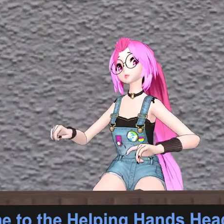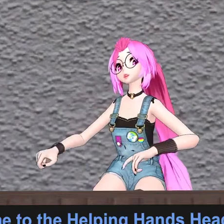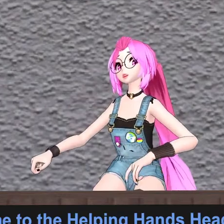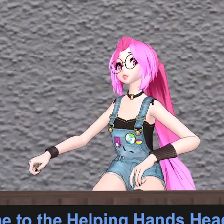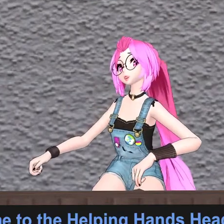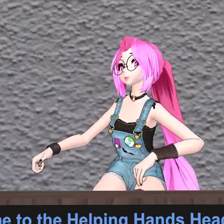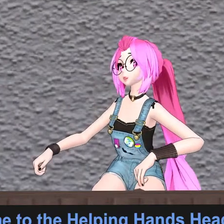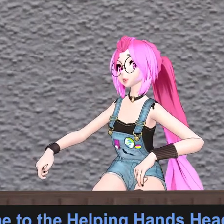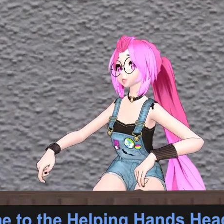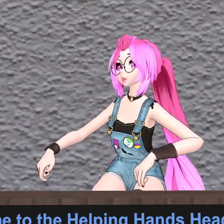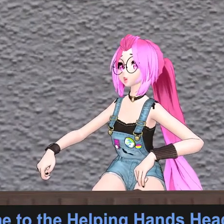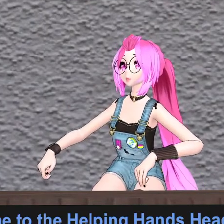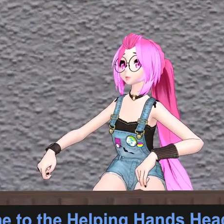Brazil? Do you guys remember Brazil?